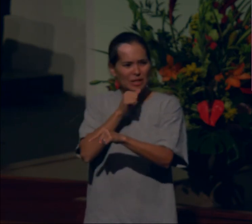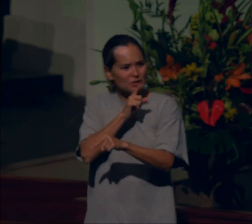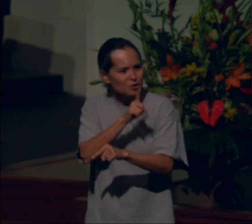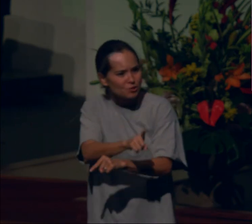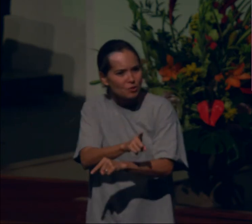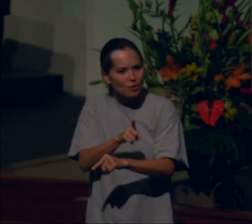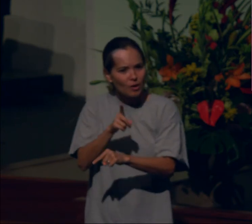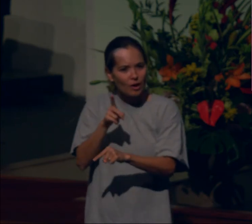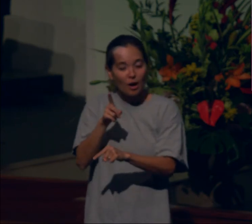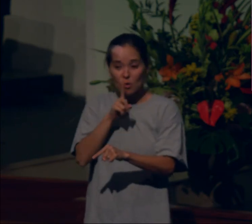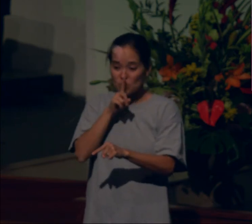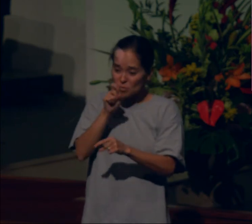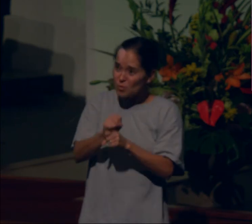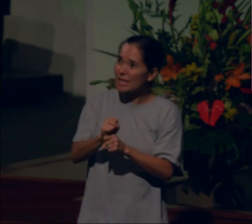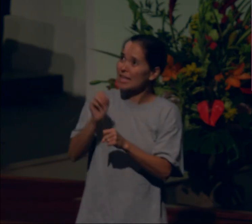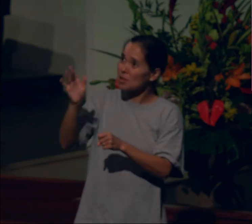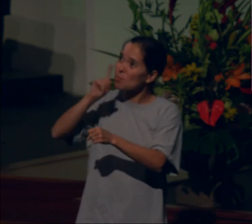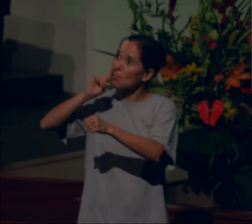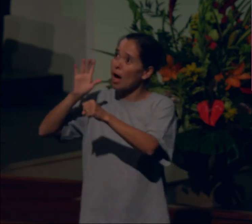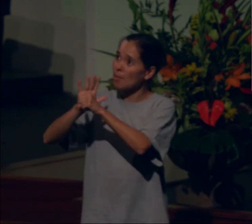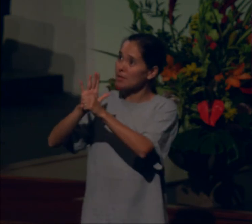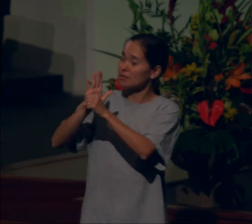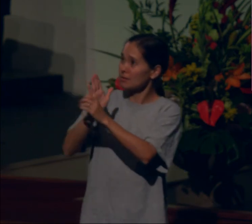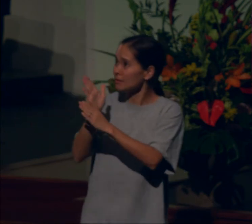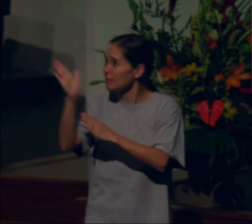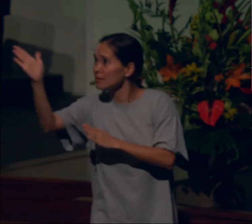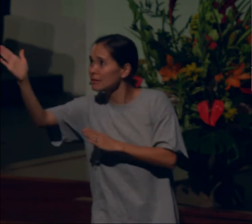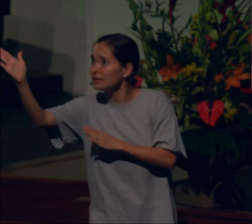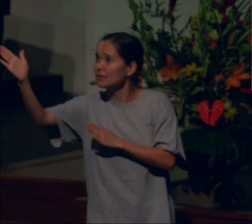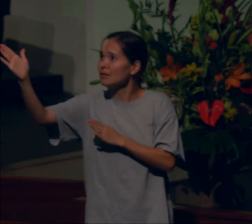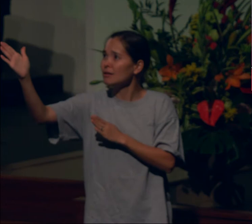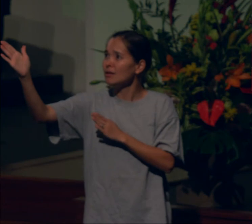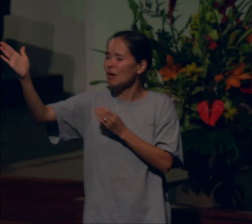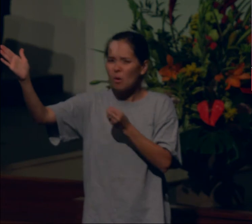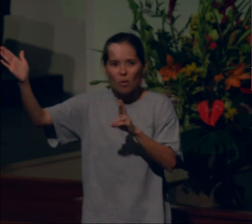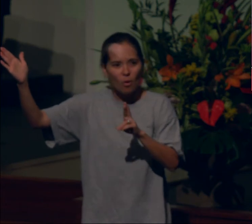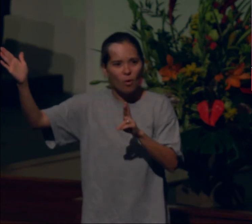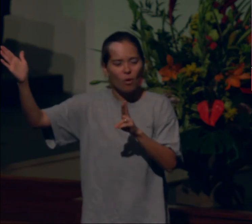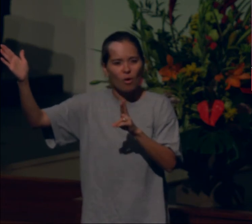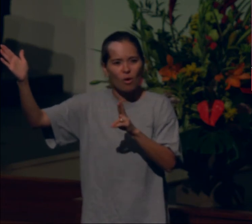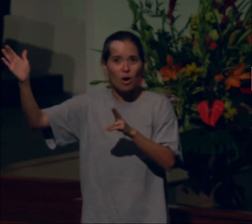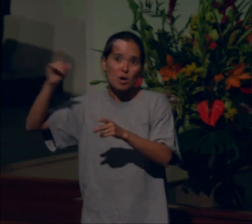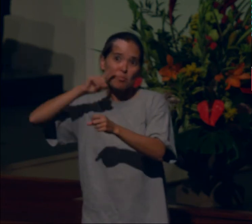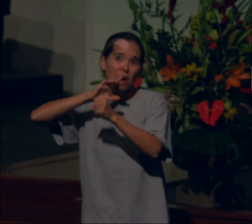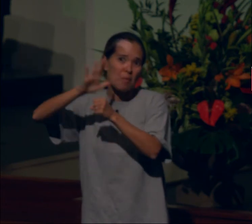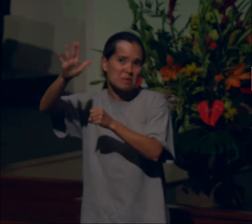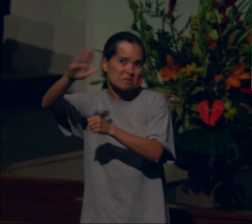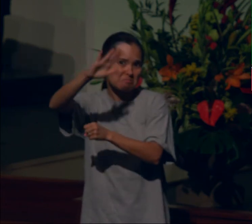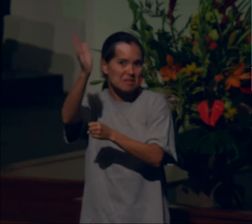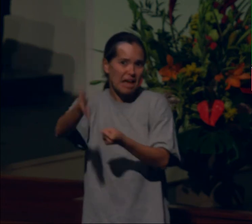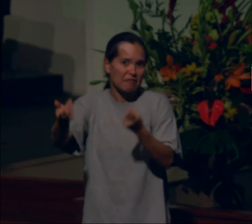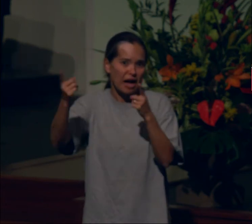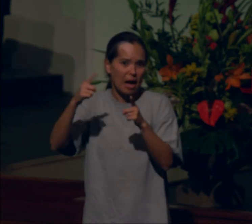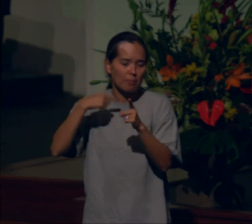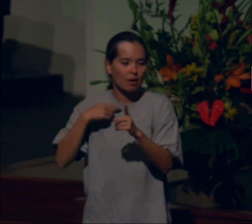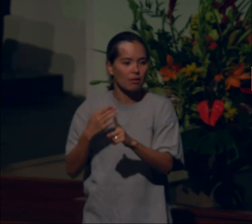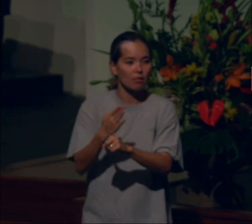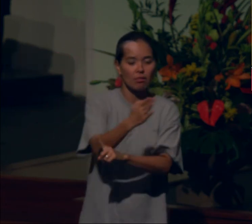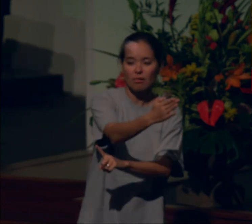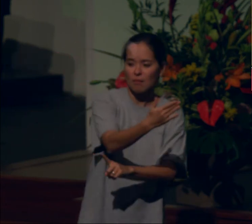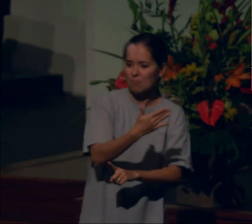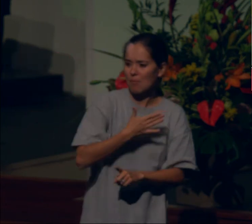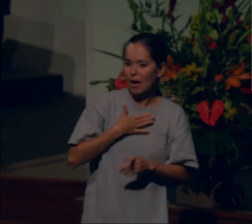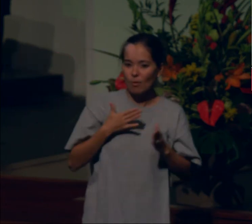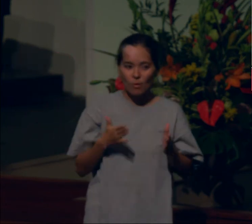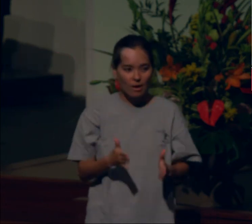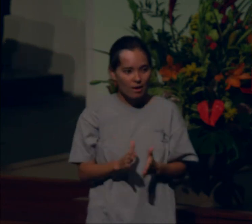if you're actually walking out your promise or if your promise is not going to be fulfilled.